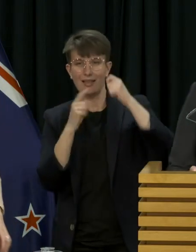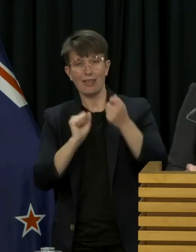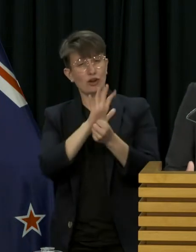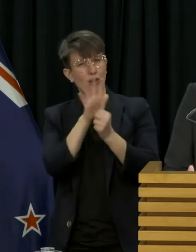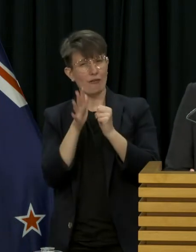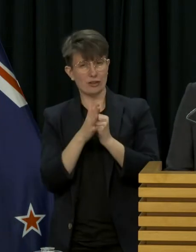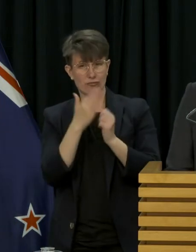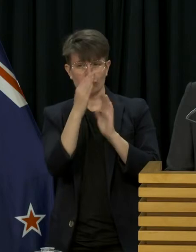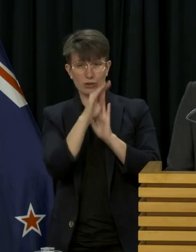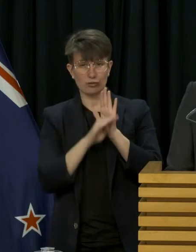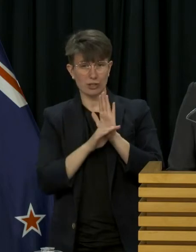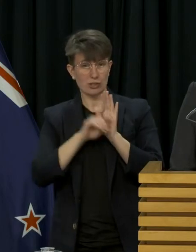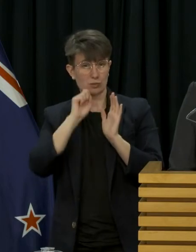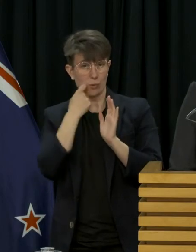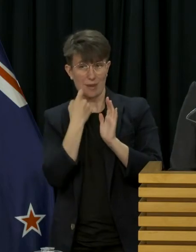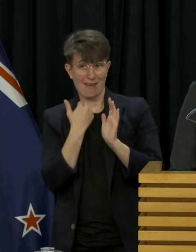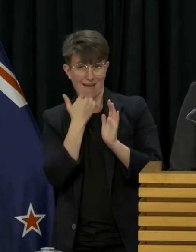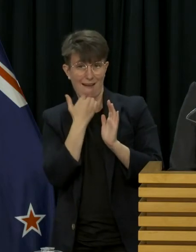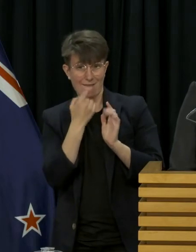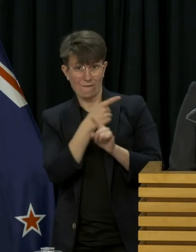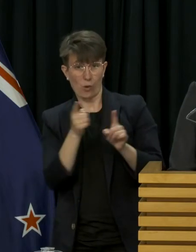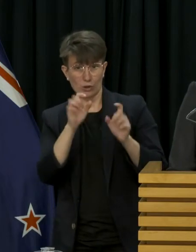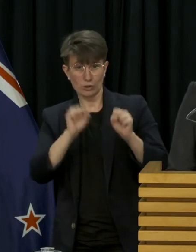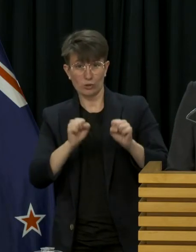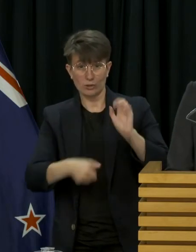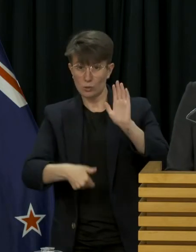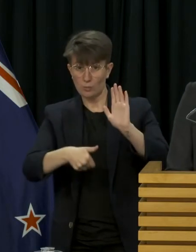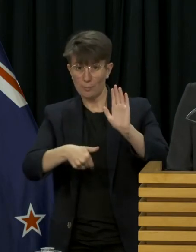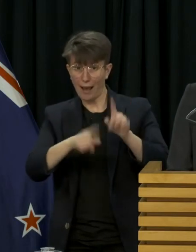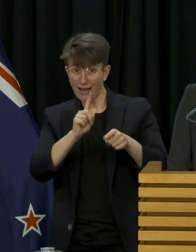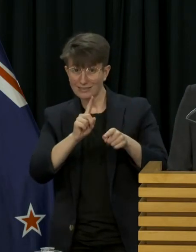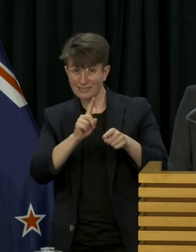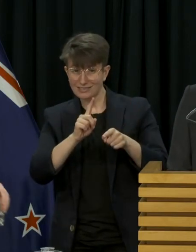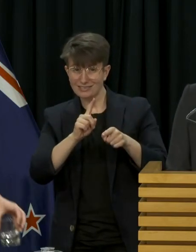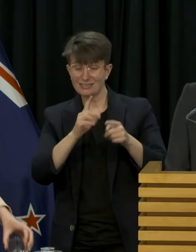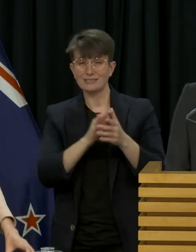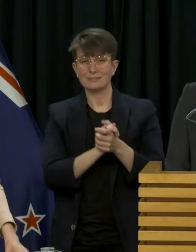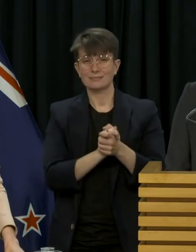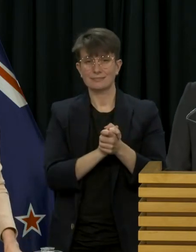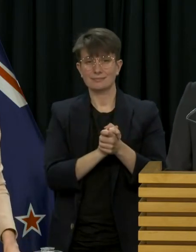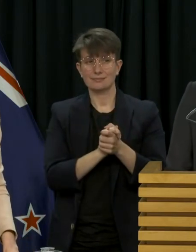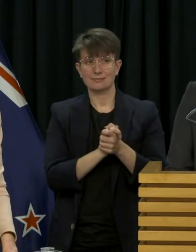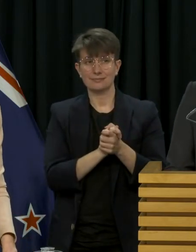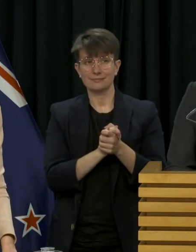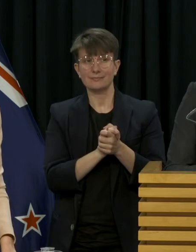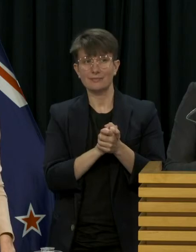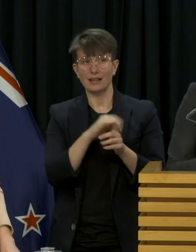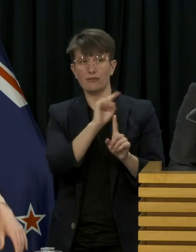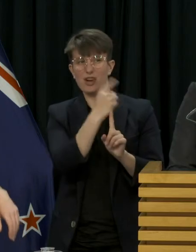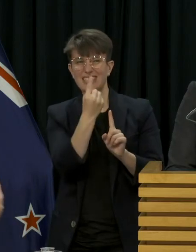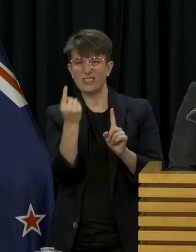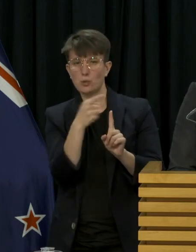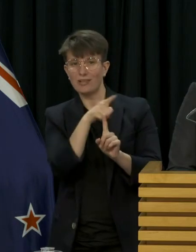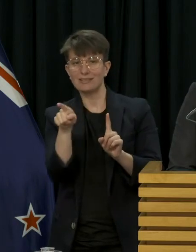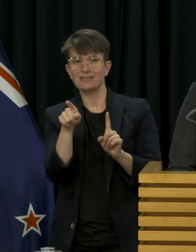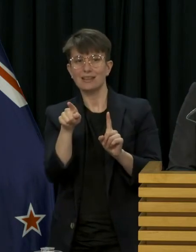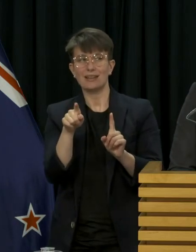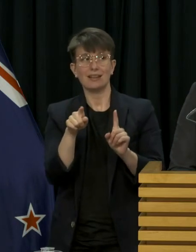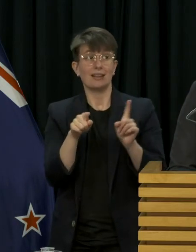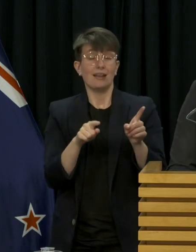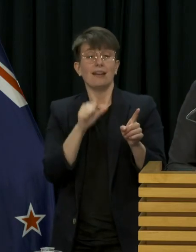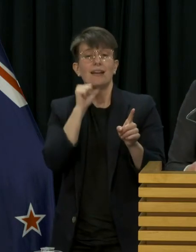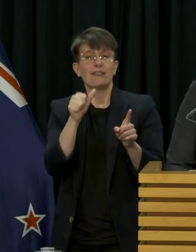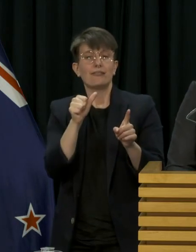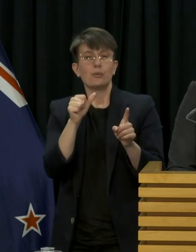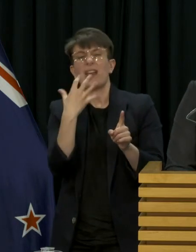individual exceptions to that, and so there are processes to deal with individual exceptions where people can get derived grades if there are additional complications for